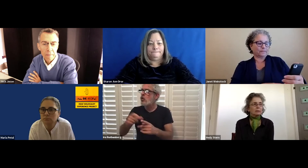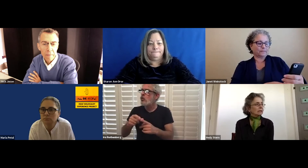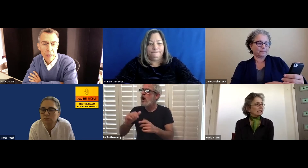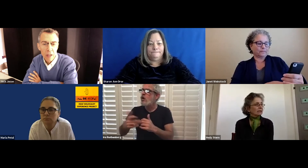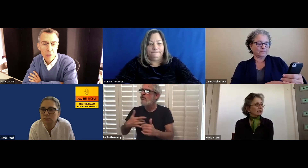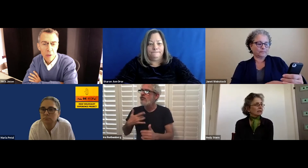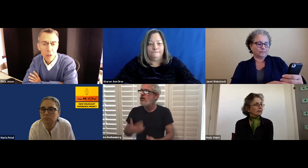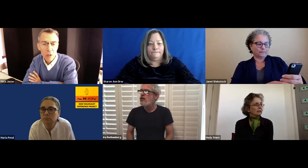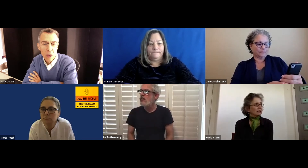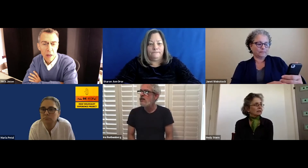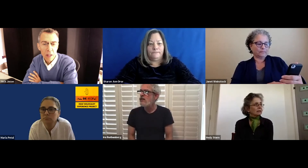How did you feel when you saw? How did you feel?